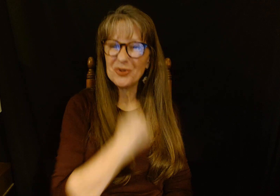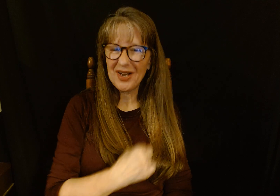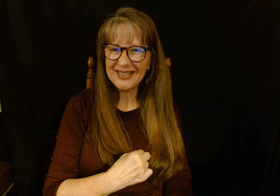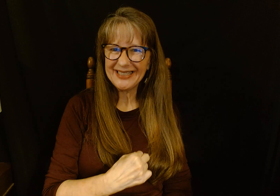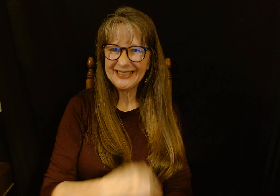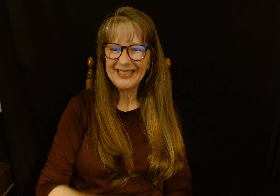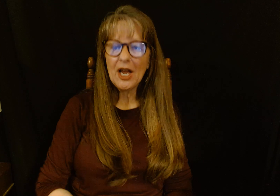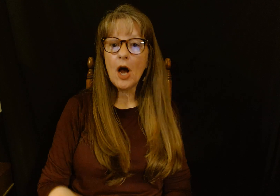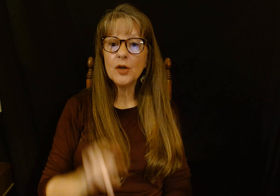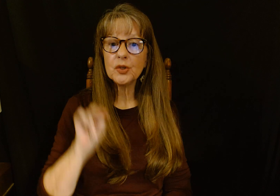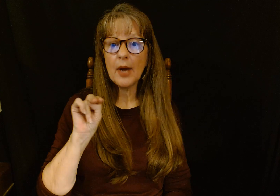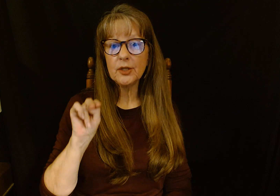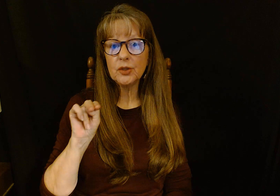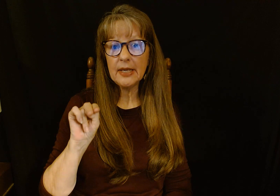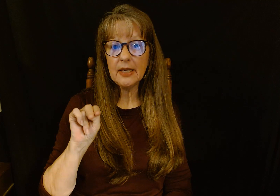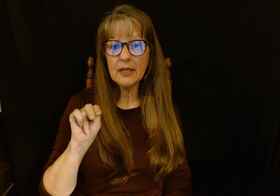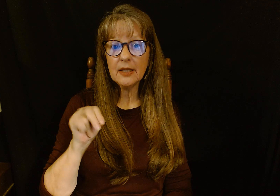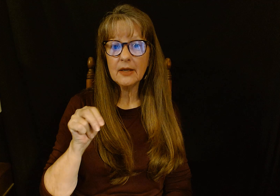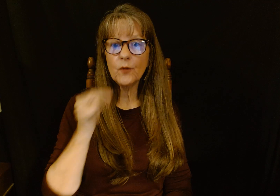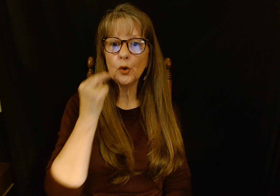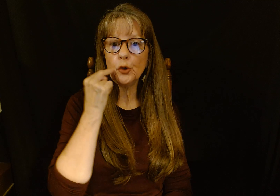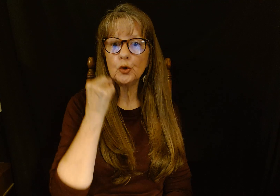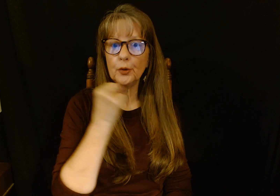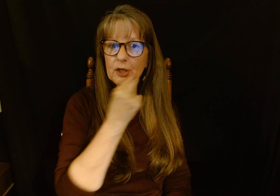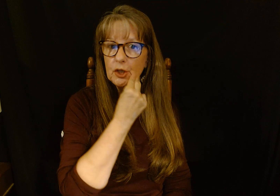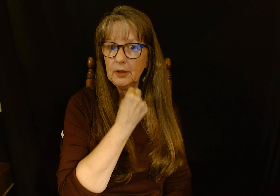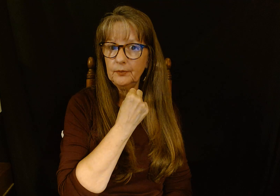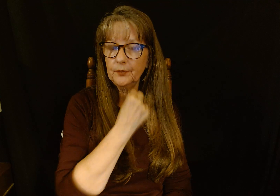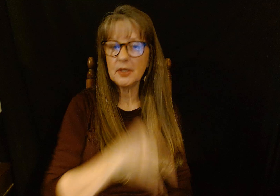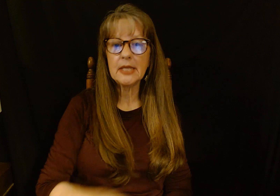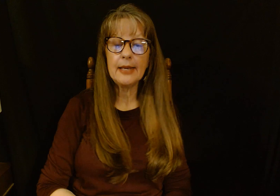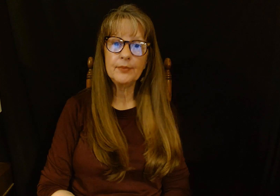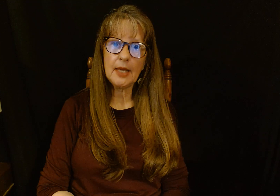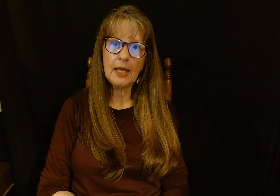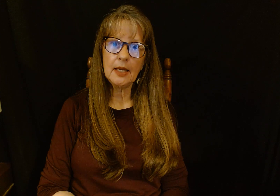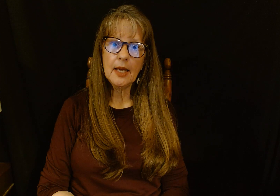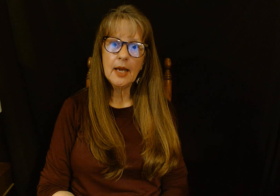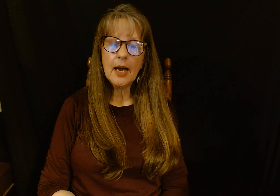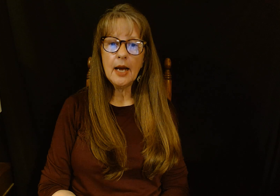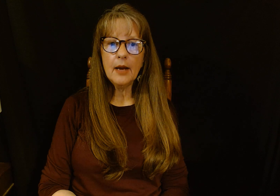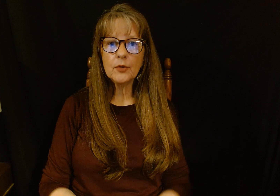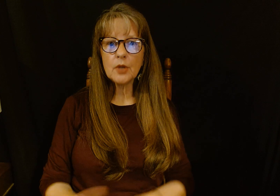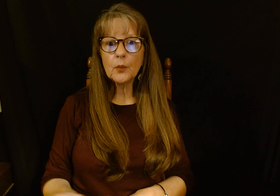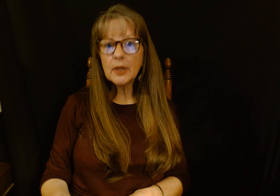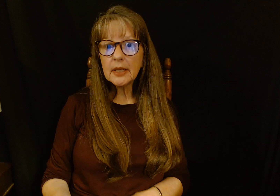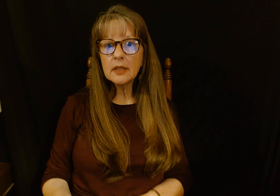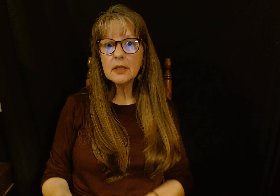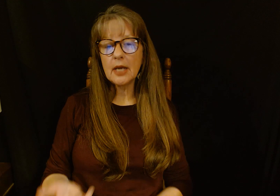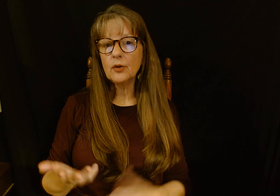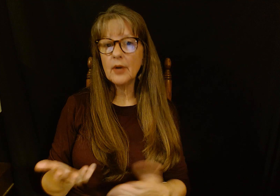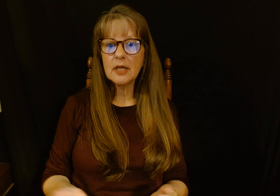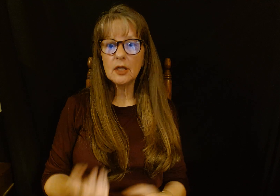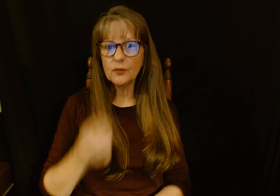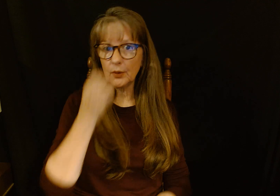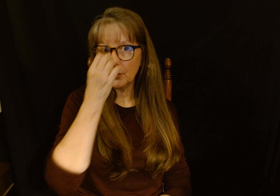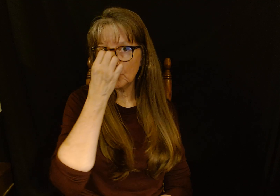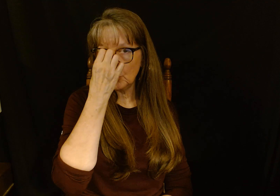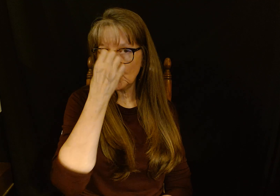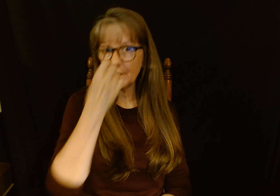restaurant. Also, I do N for nutrition, the same thing. There's not really a standardized size for